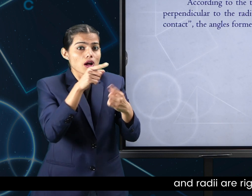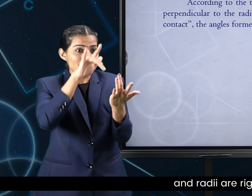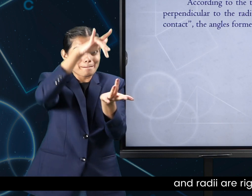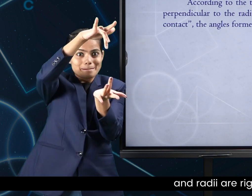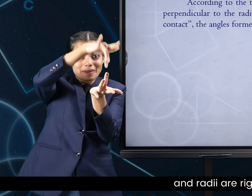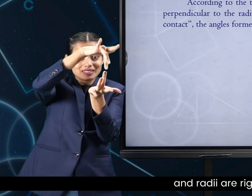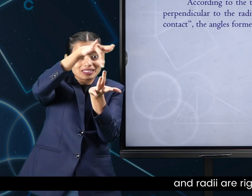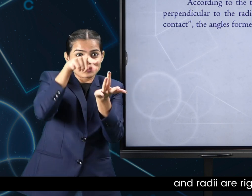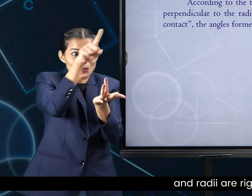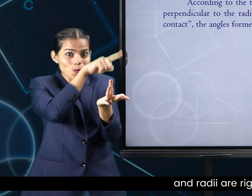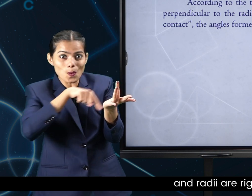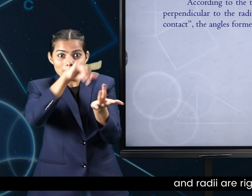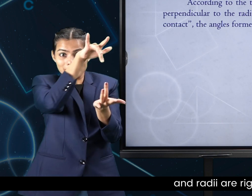are right angles.